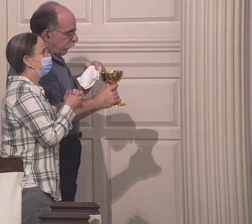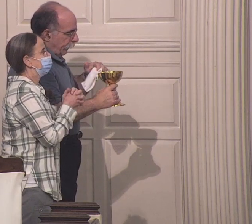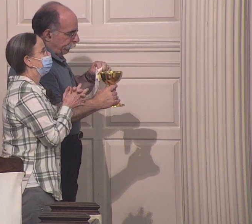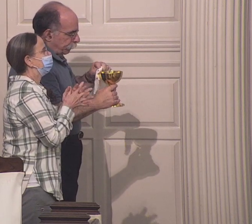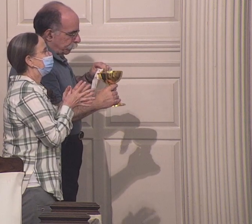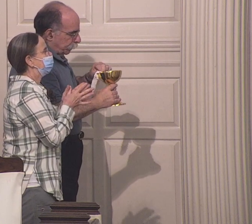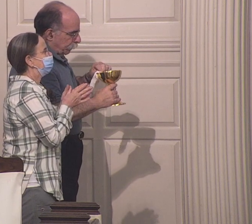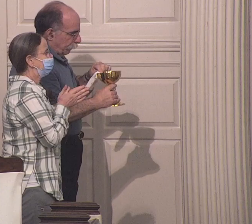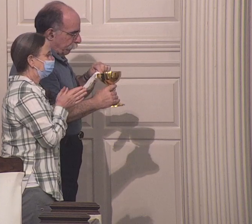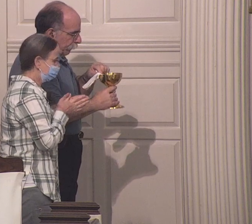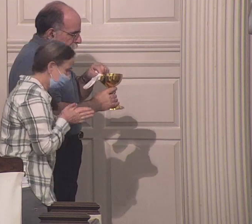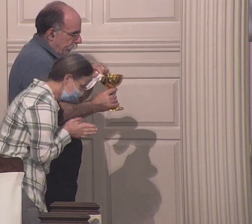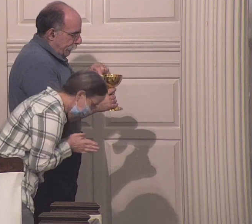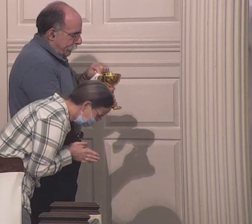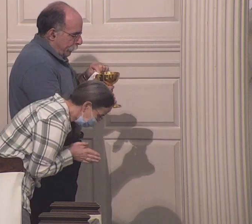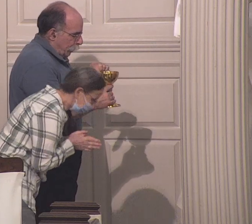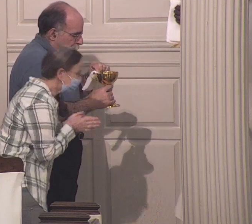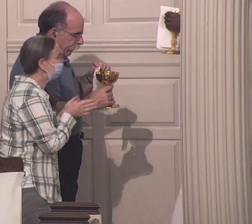Sanctus